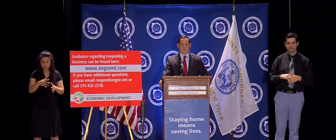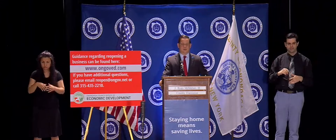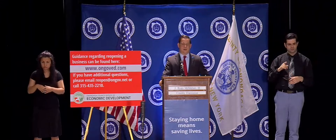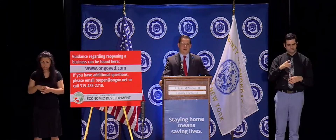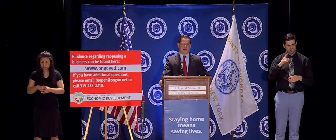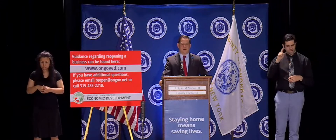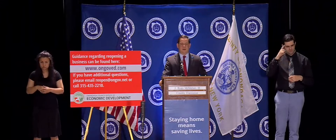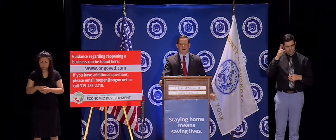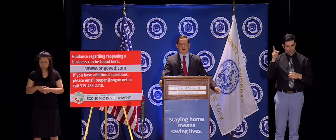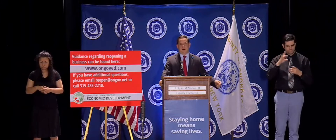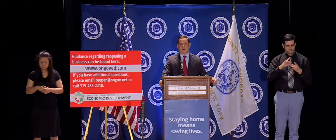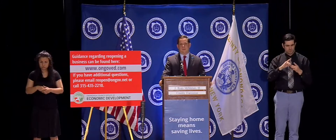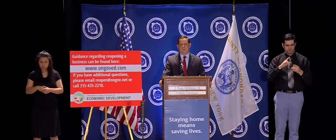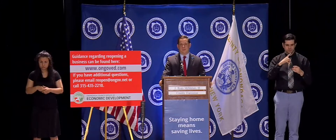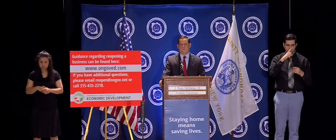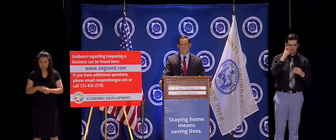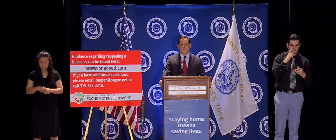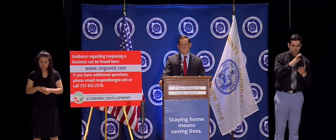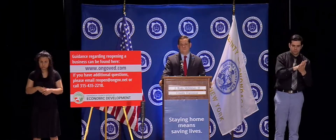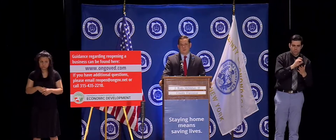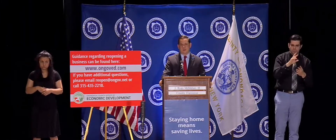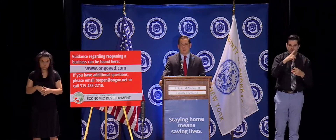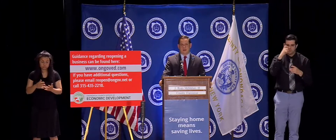camp. Summer camp, yeah.